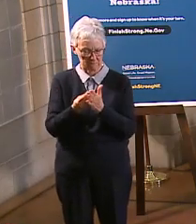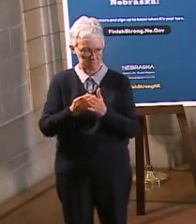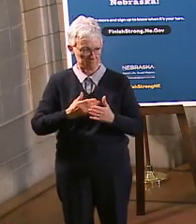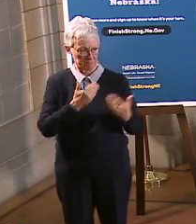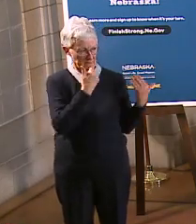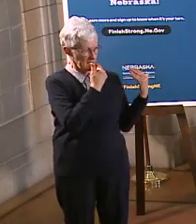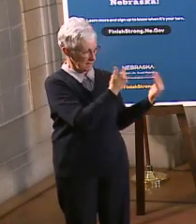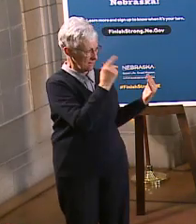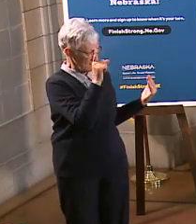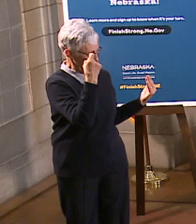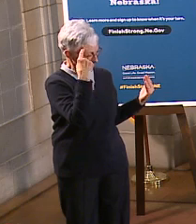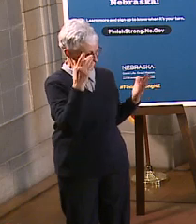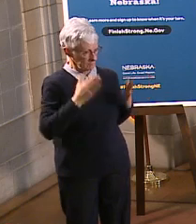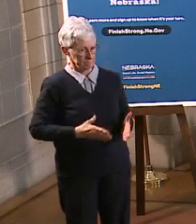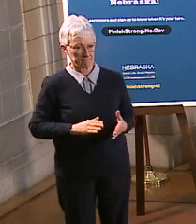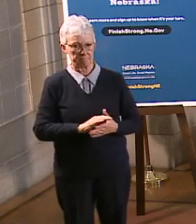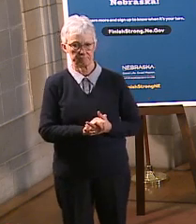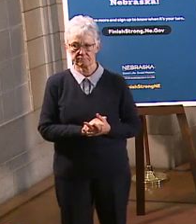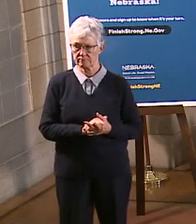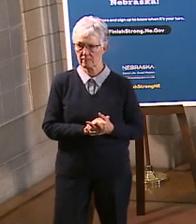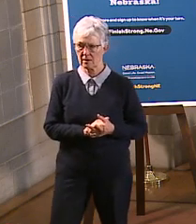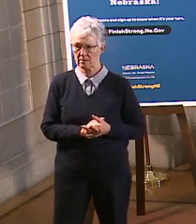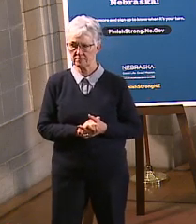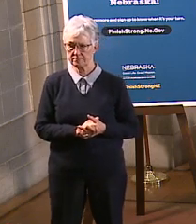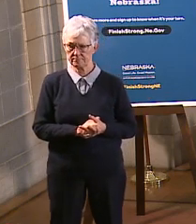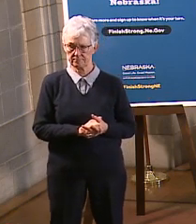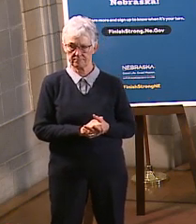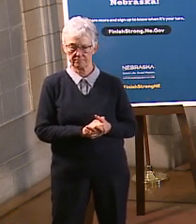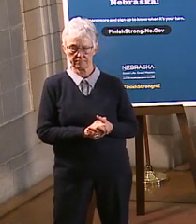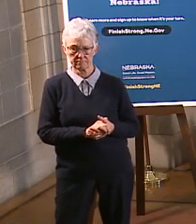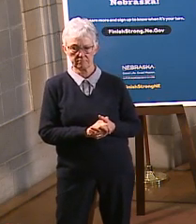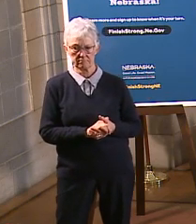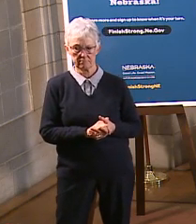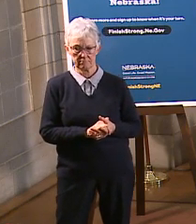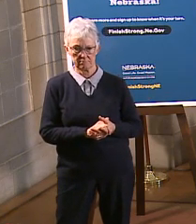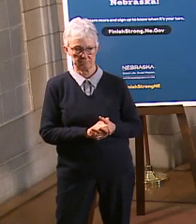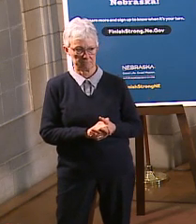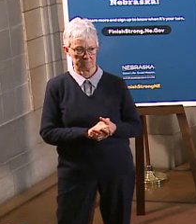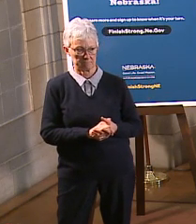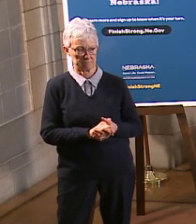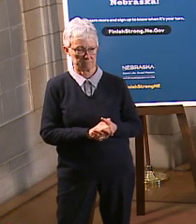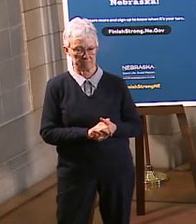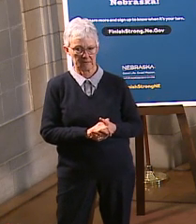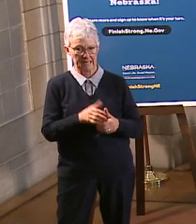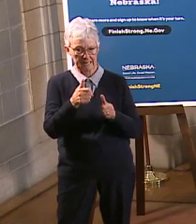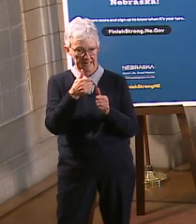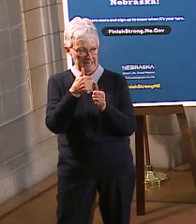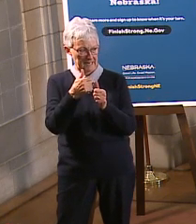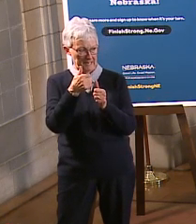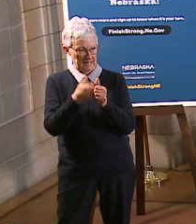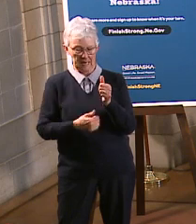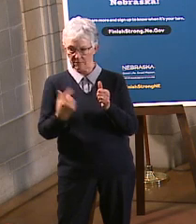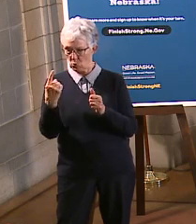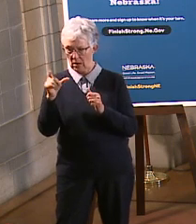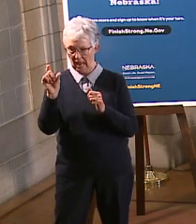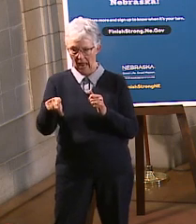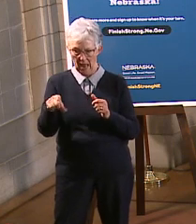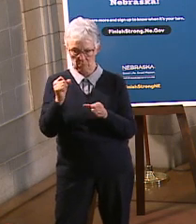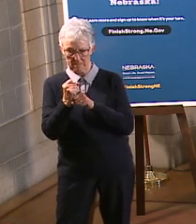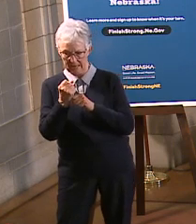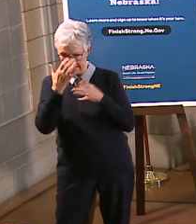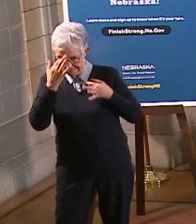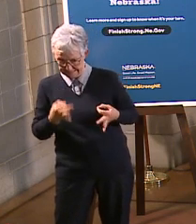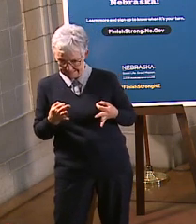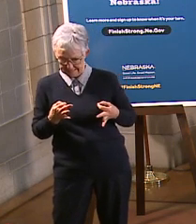Thank you, Governor. That amount, so everyone had to make a determination whether they were going to apply for the funding or